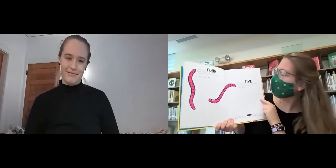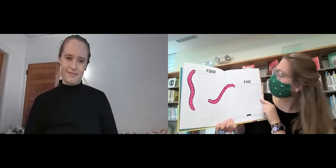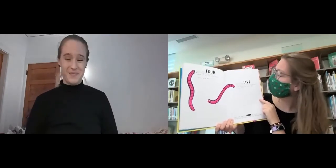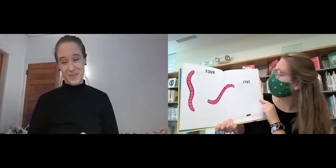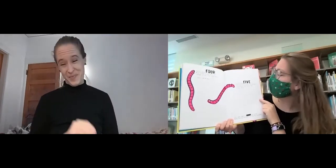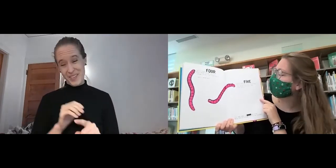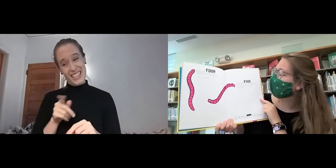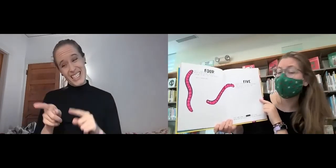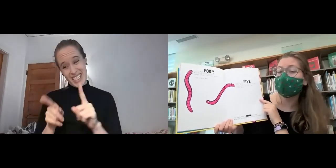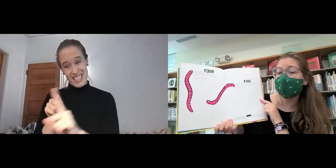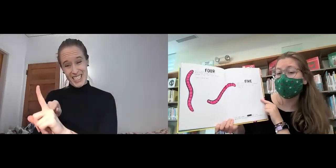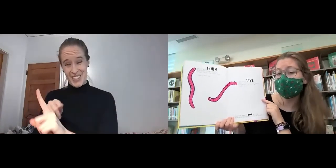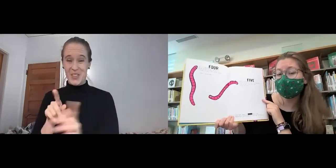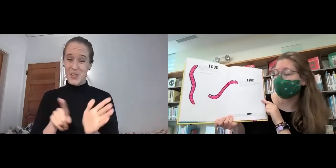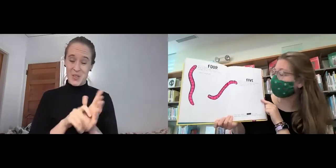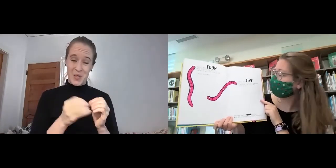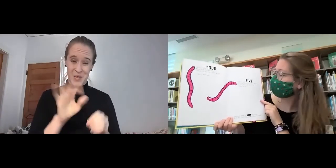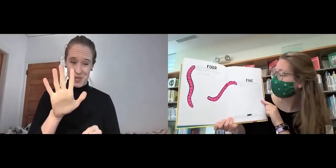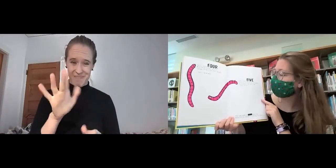She's a little sick right now, I'm afraid.